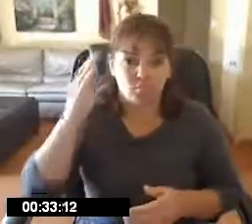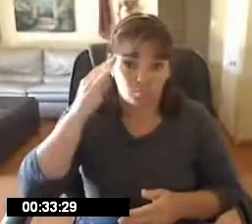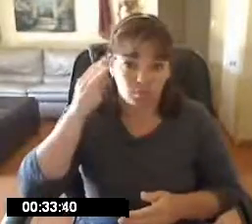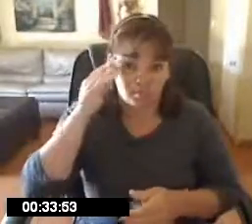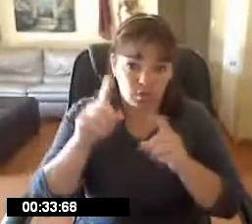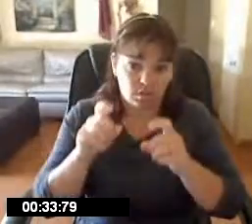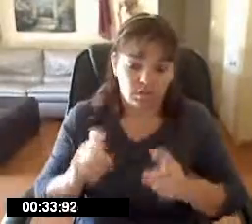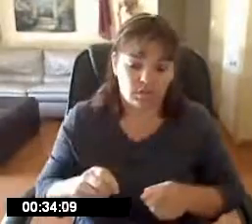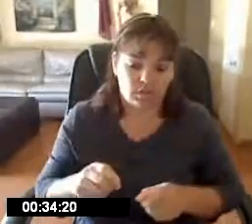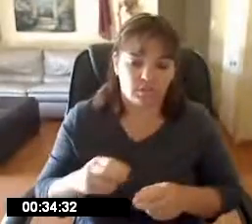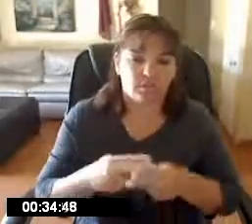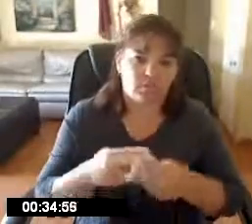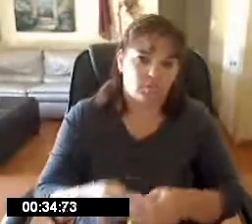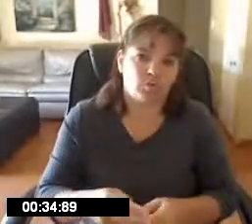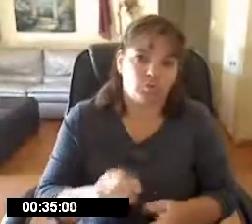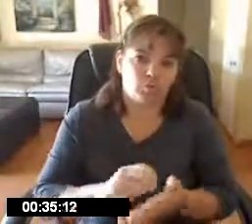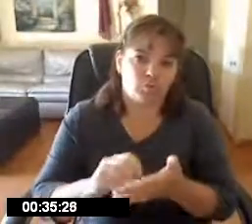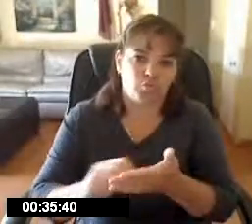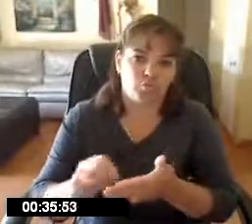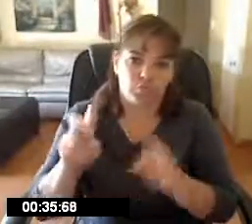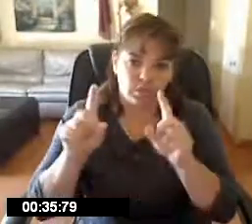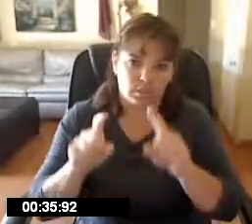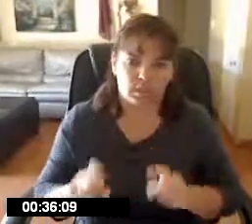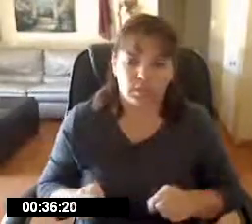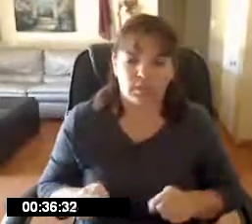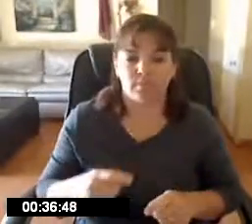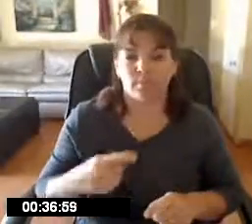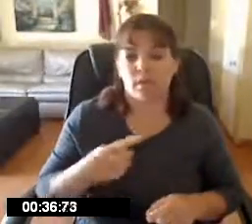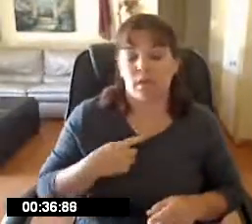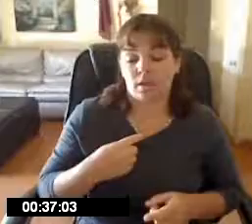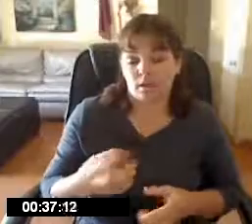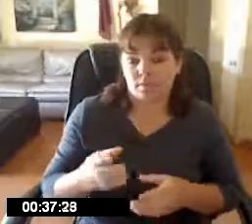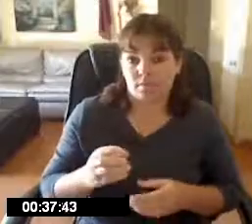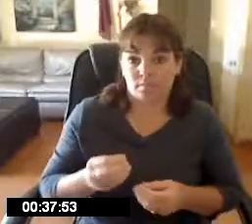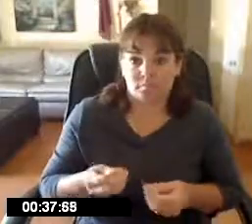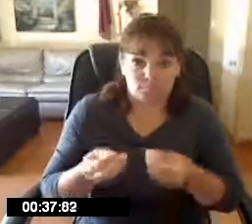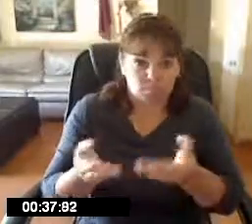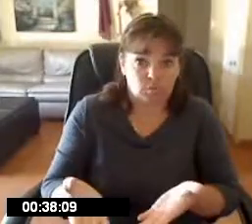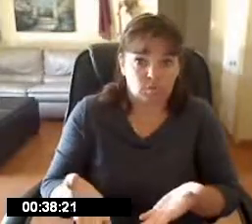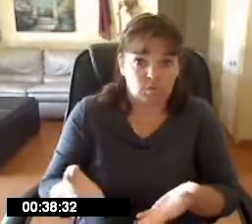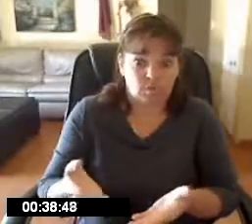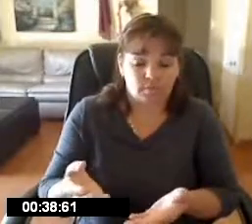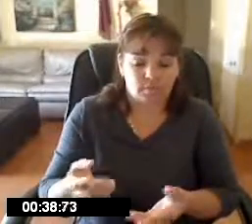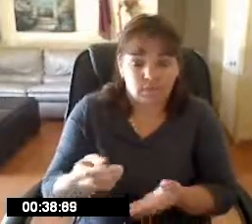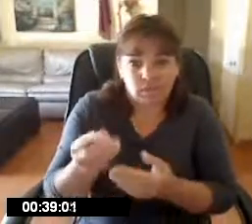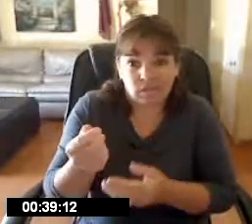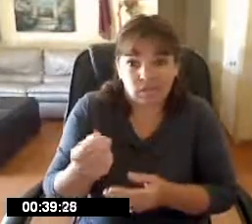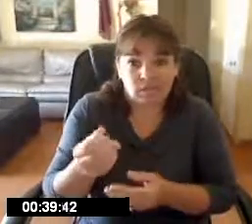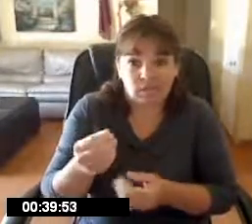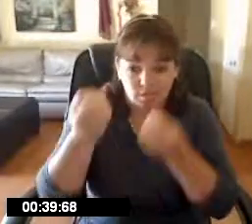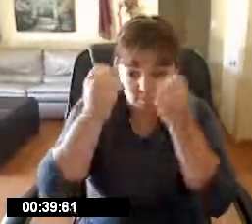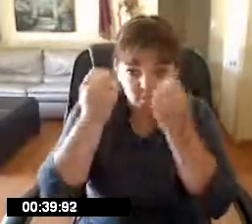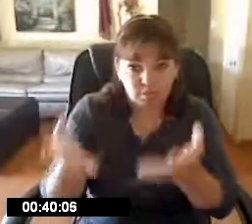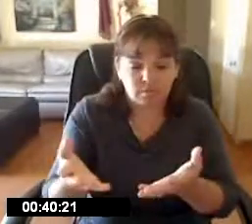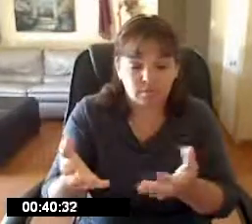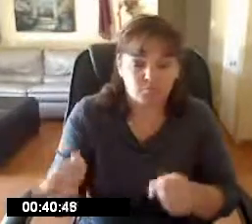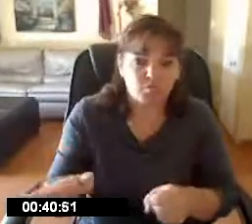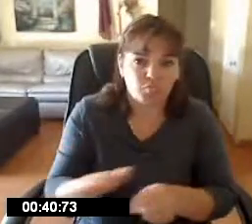test. And I'm going to give you a little bit of information, an overview of the NIC written test.